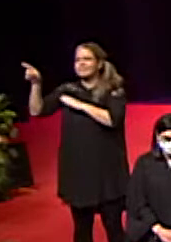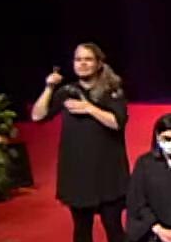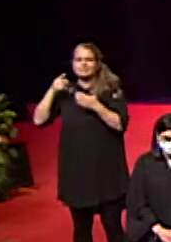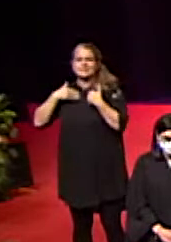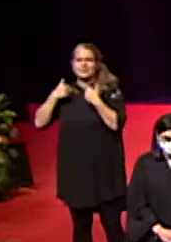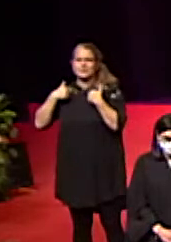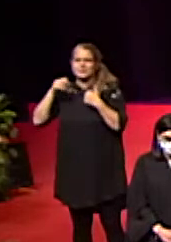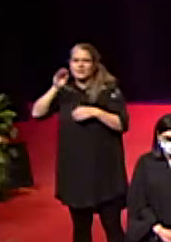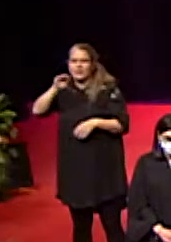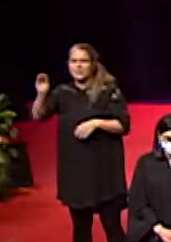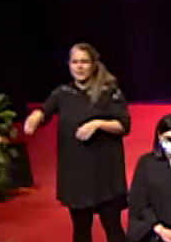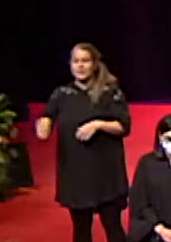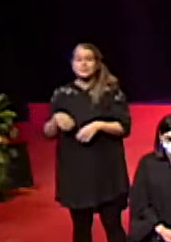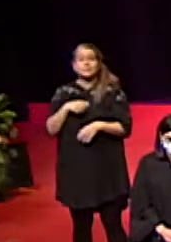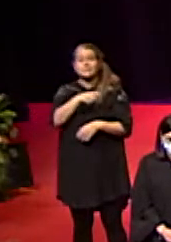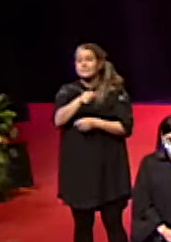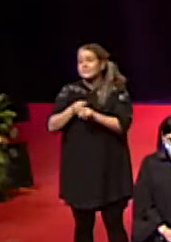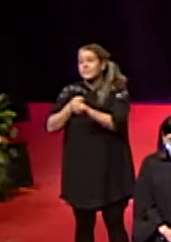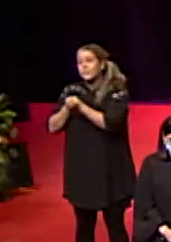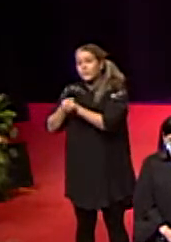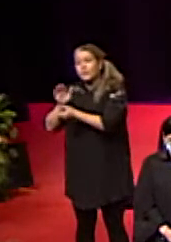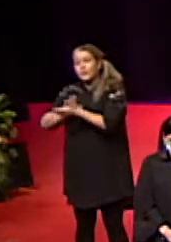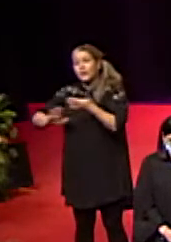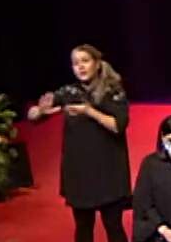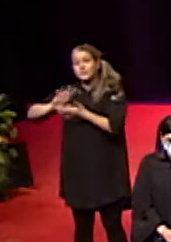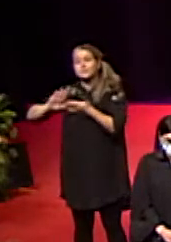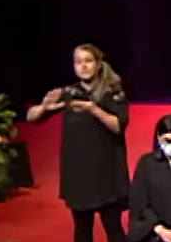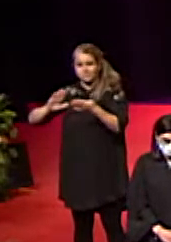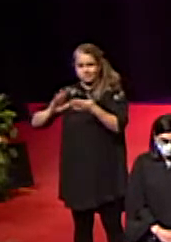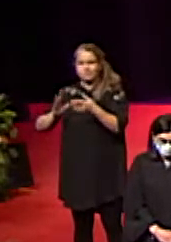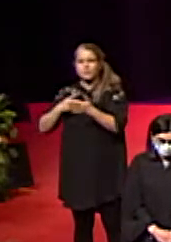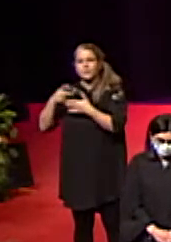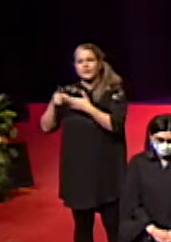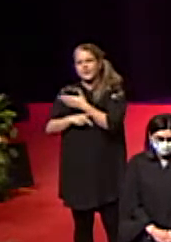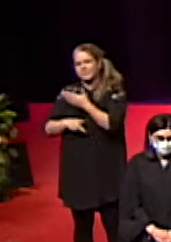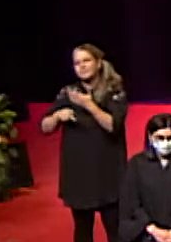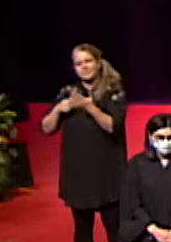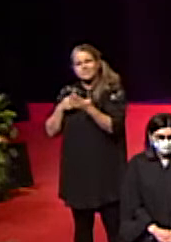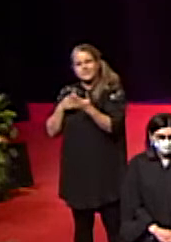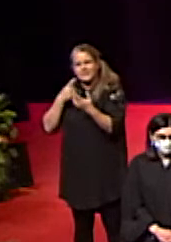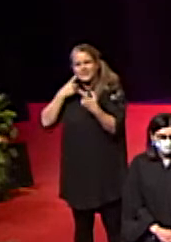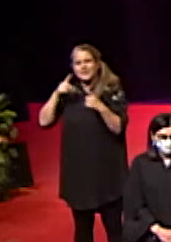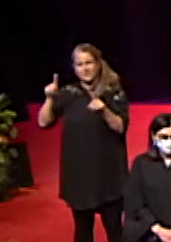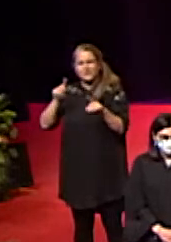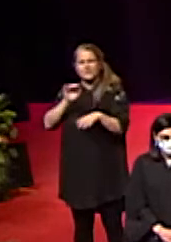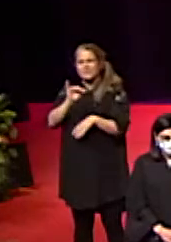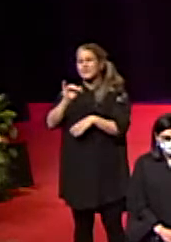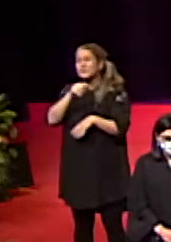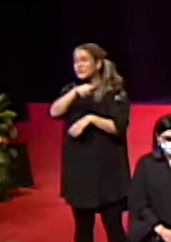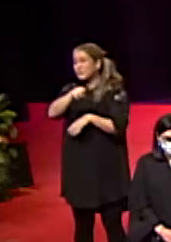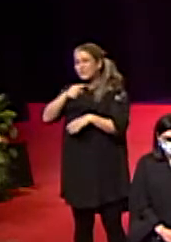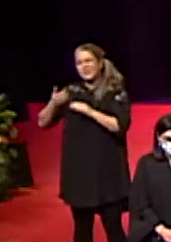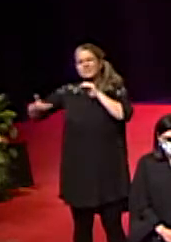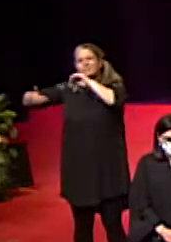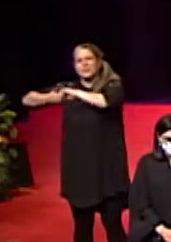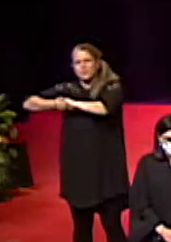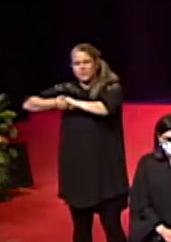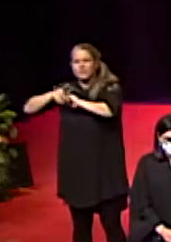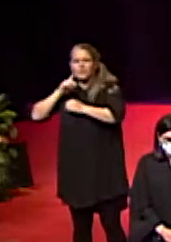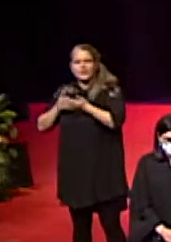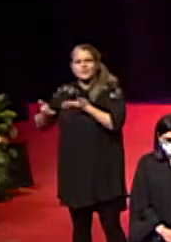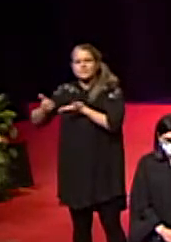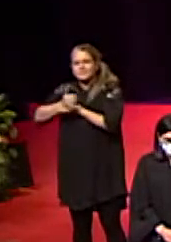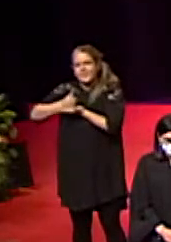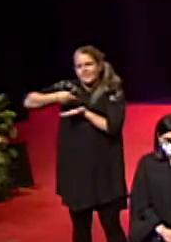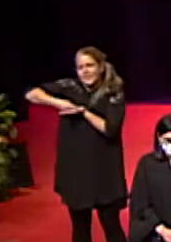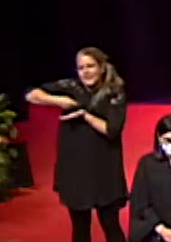and support for college programs and initiatives has been key to the development of successful partnerships and new funding opportunities.